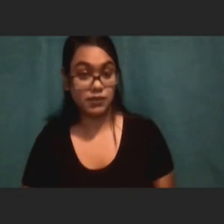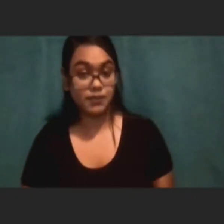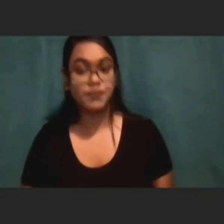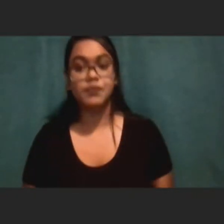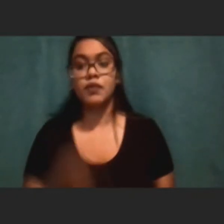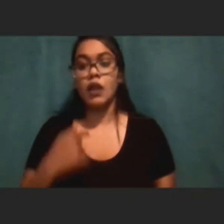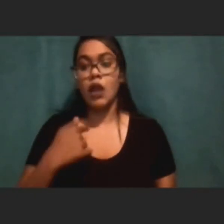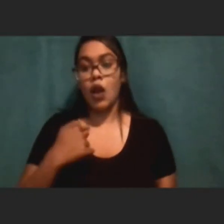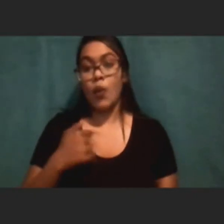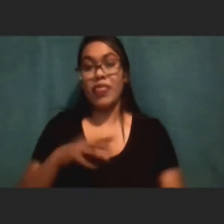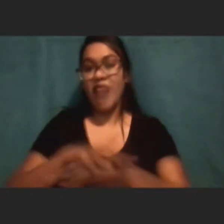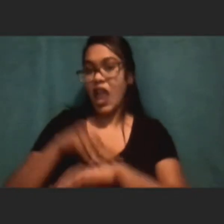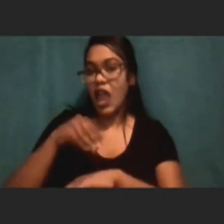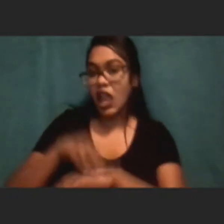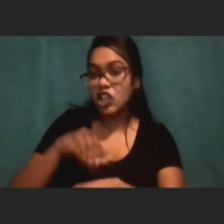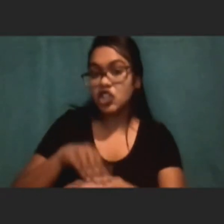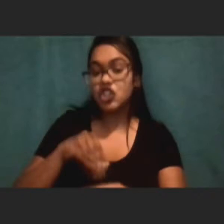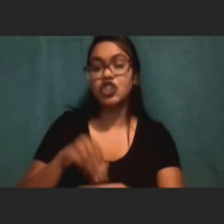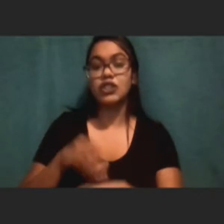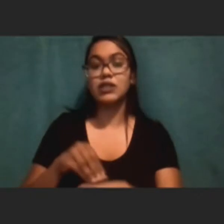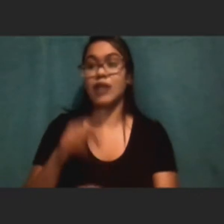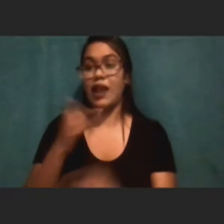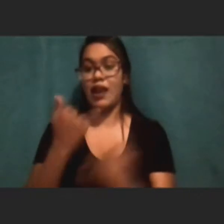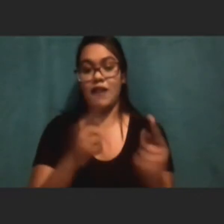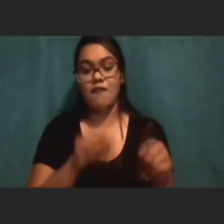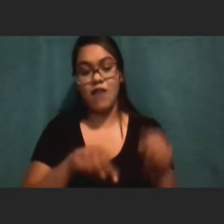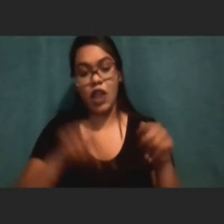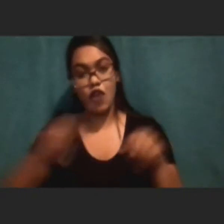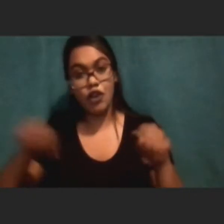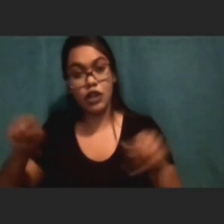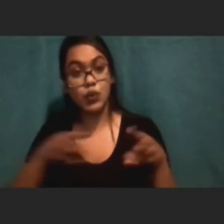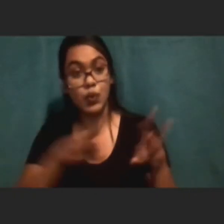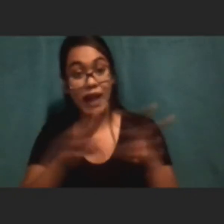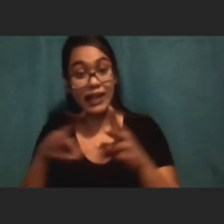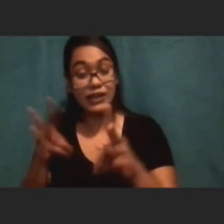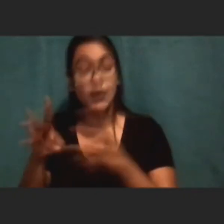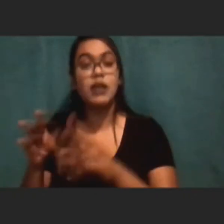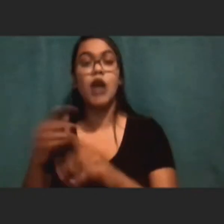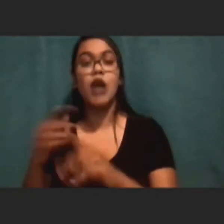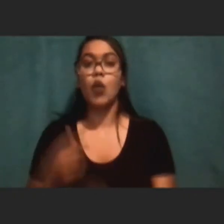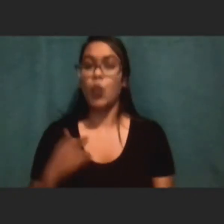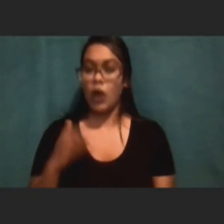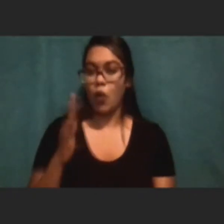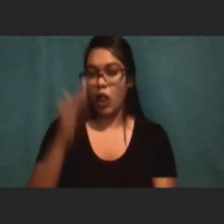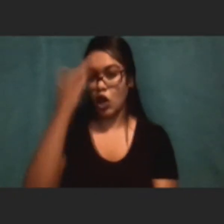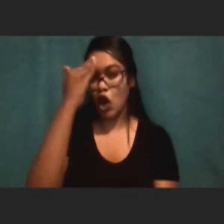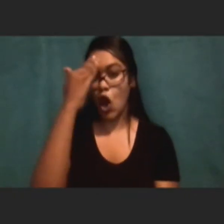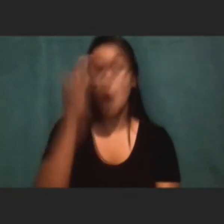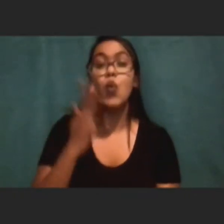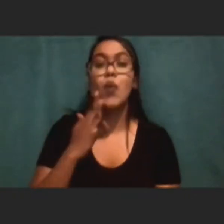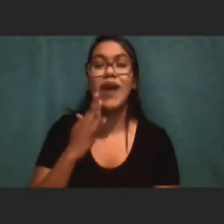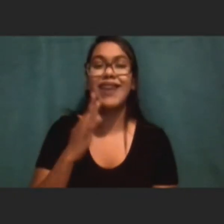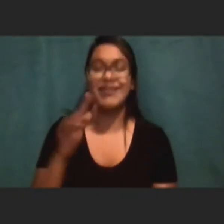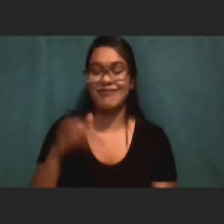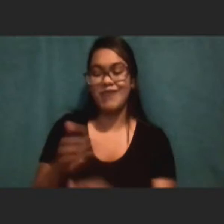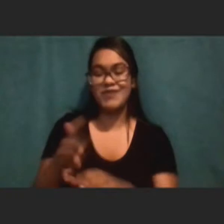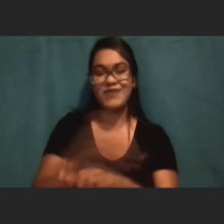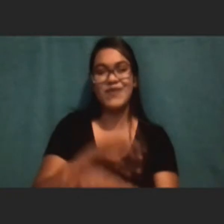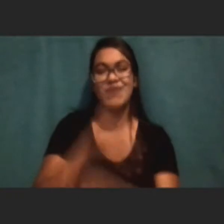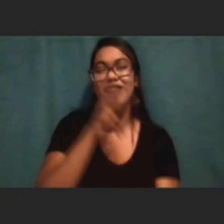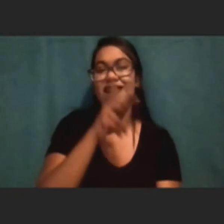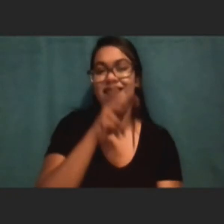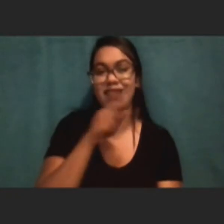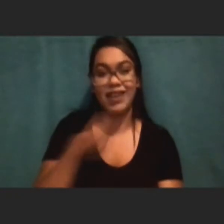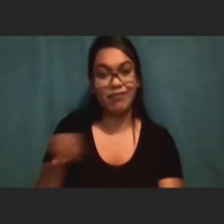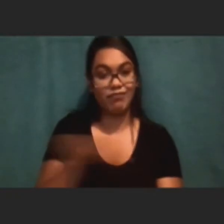age categories, with older people first, with getting those boosters. But that we will know by the end of the week. And it's